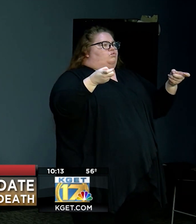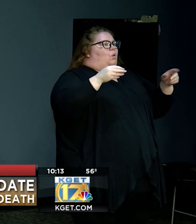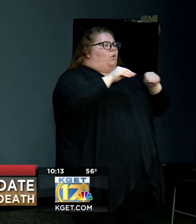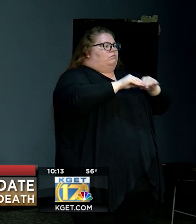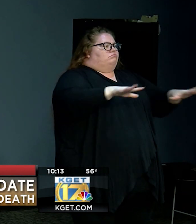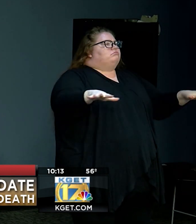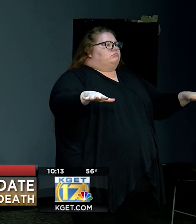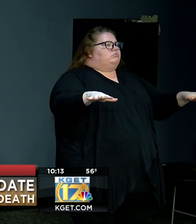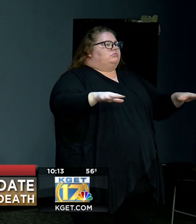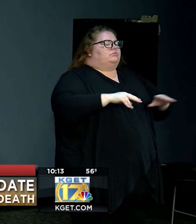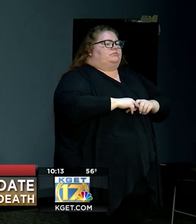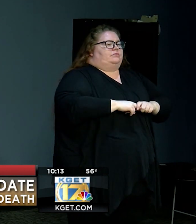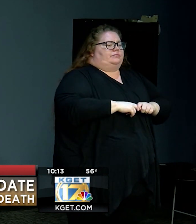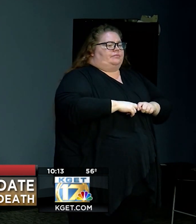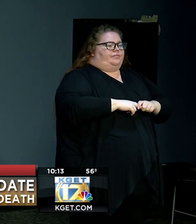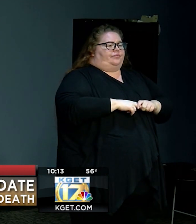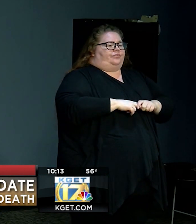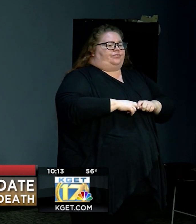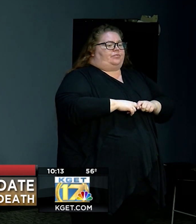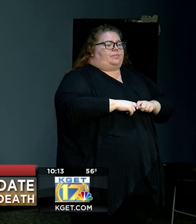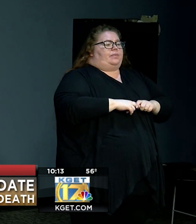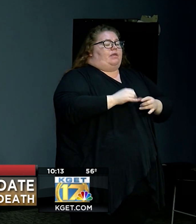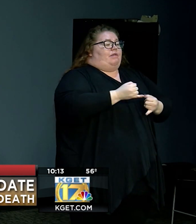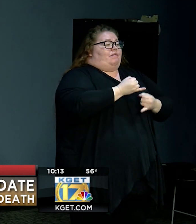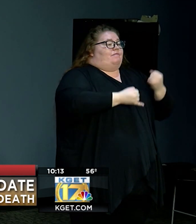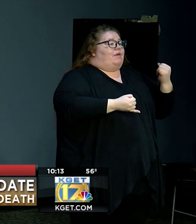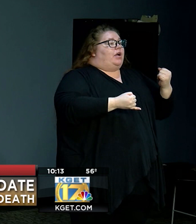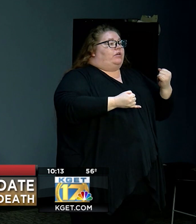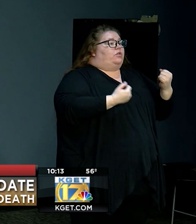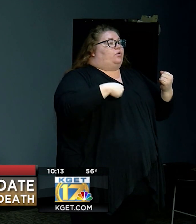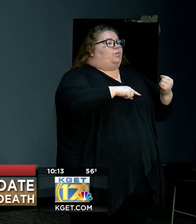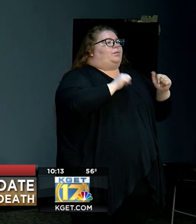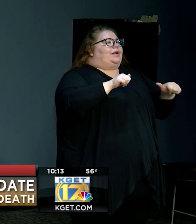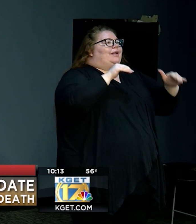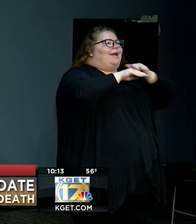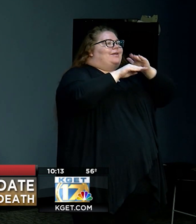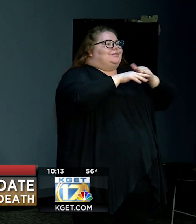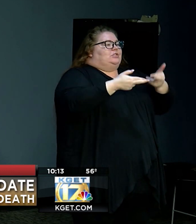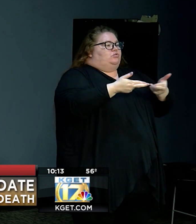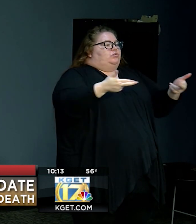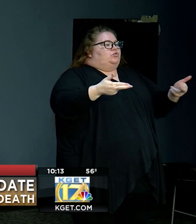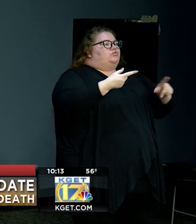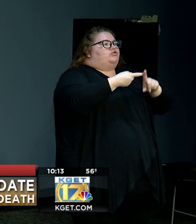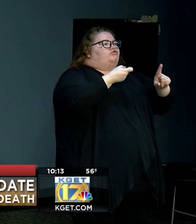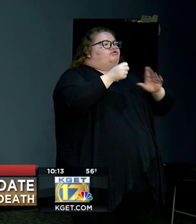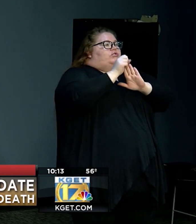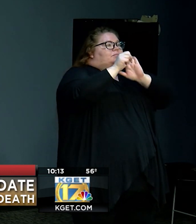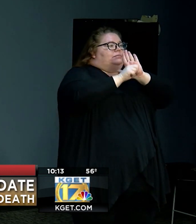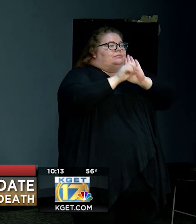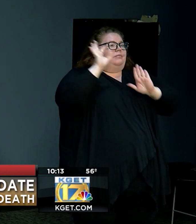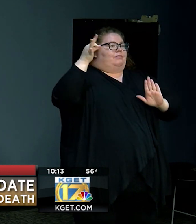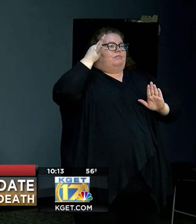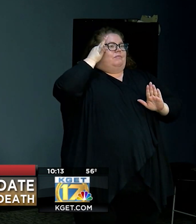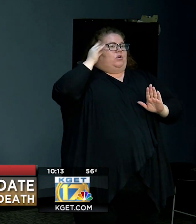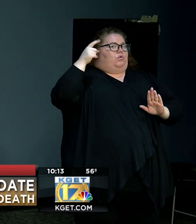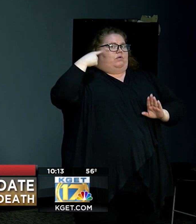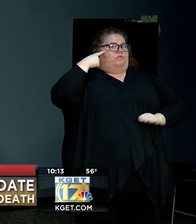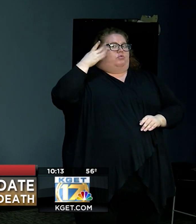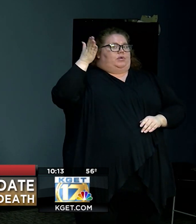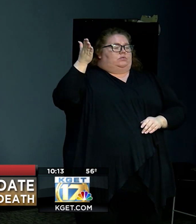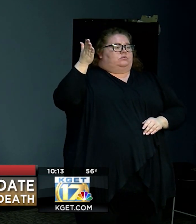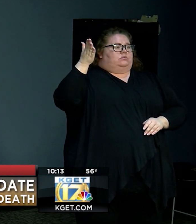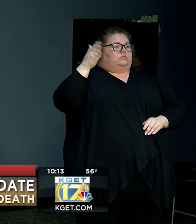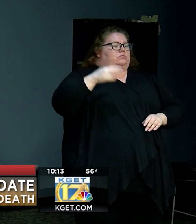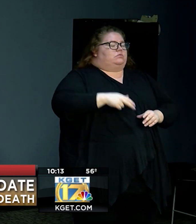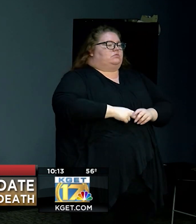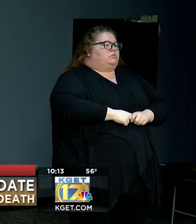finally, this ability allows us to access resources from the state and federal government.